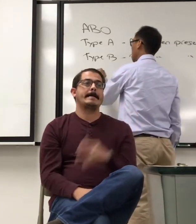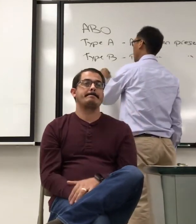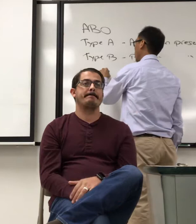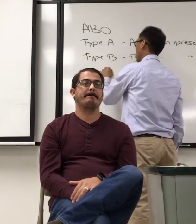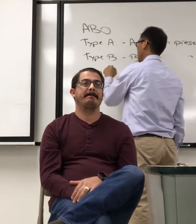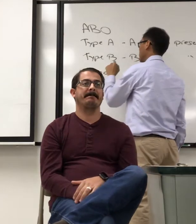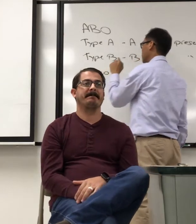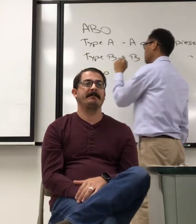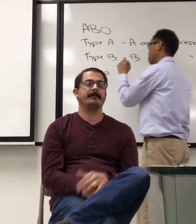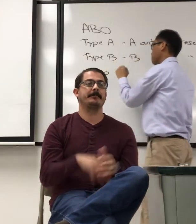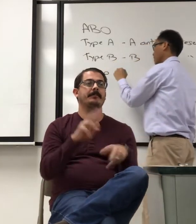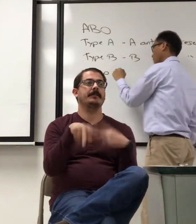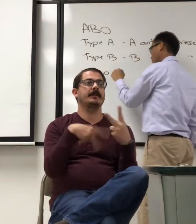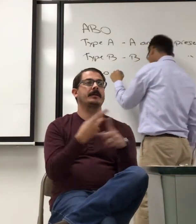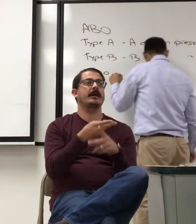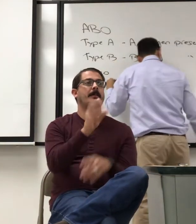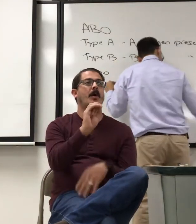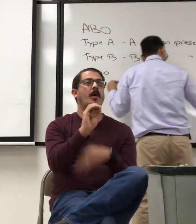Type O means